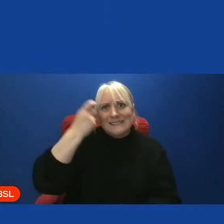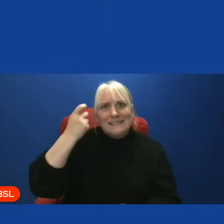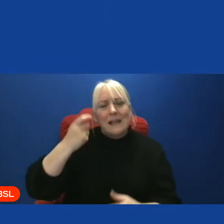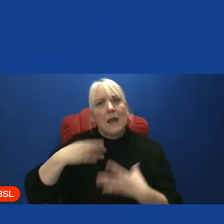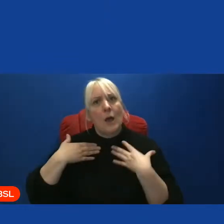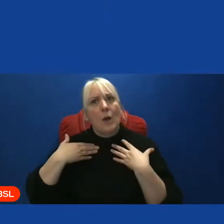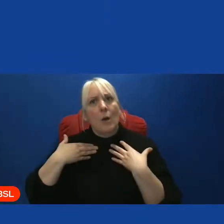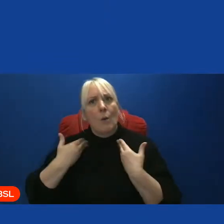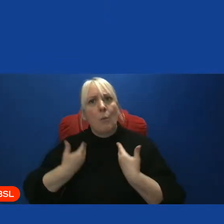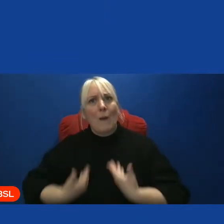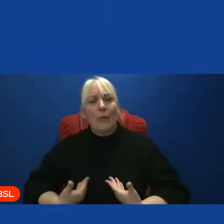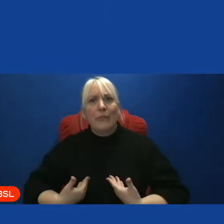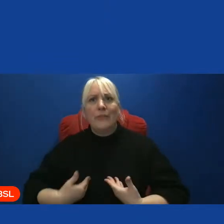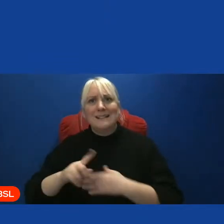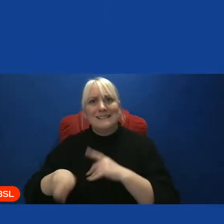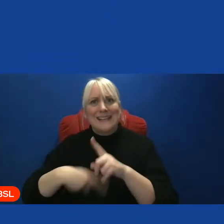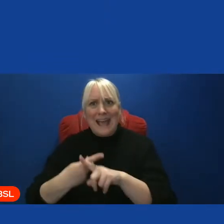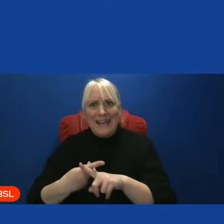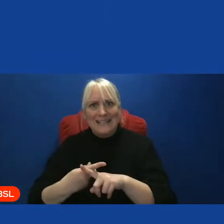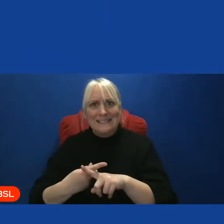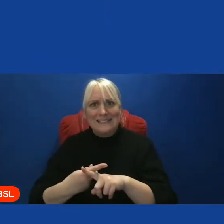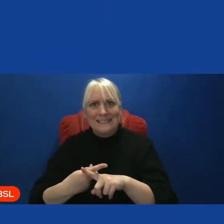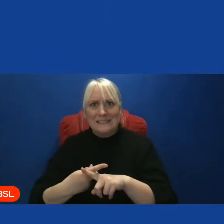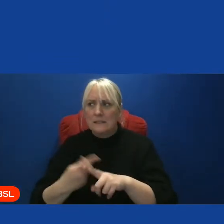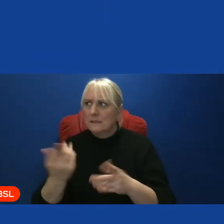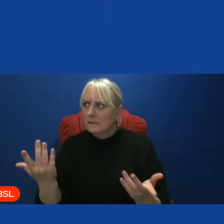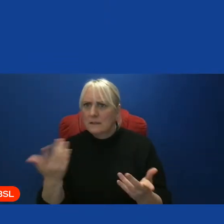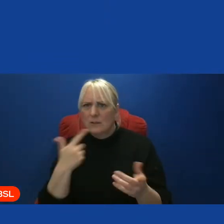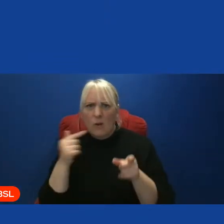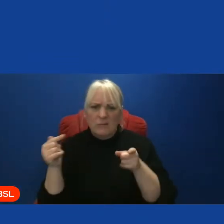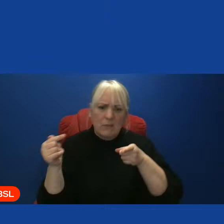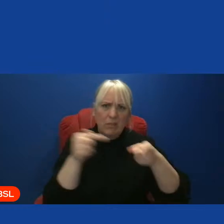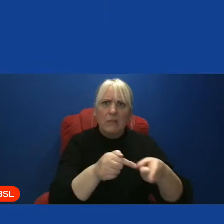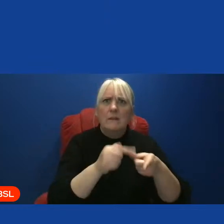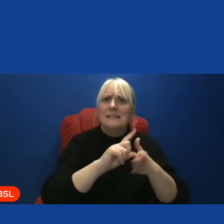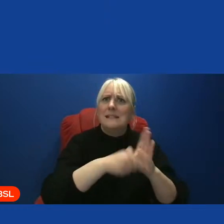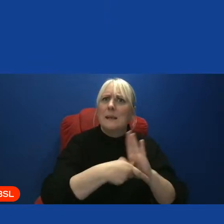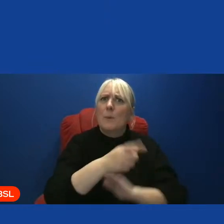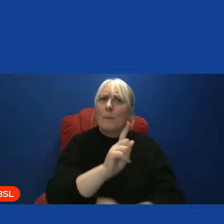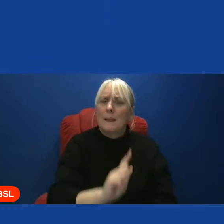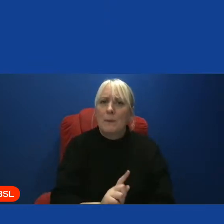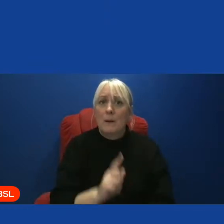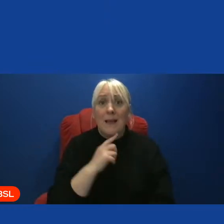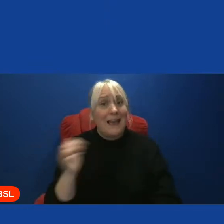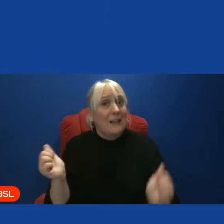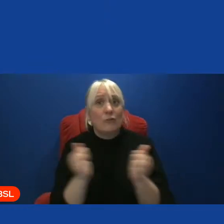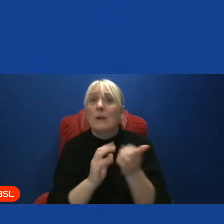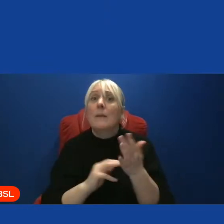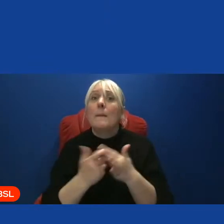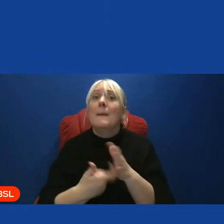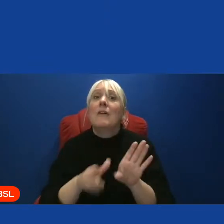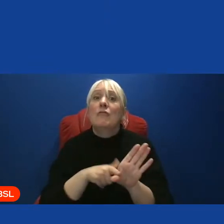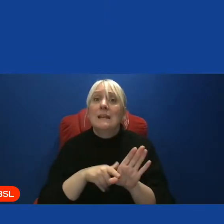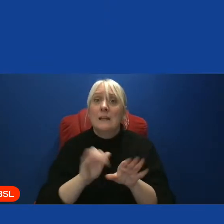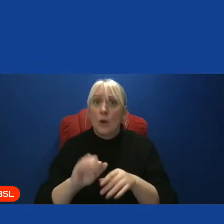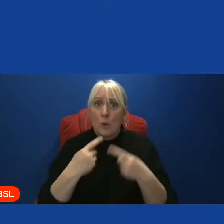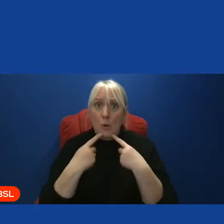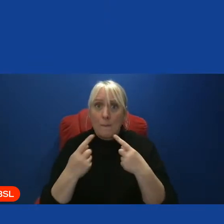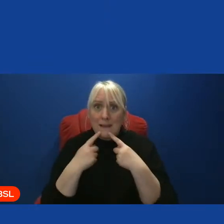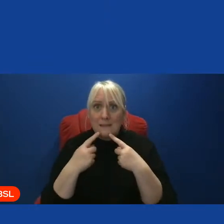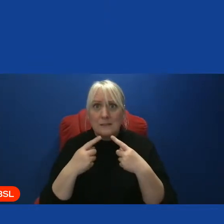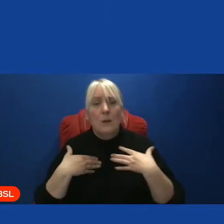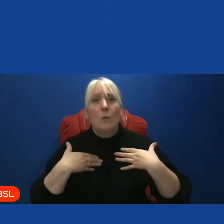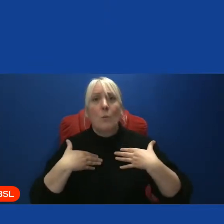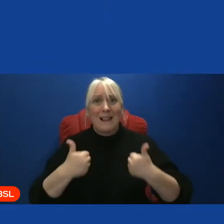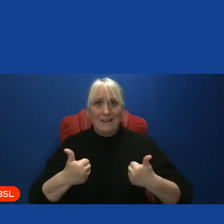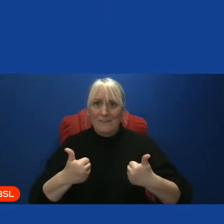going after disabled people. And I totally agree with what Mary said, welfare, not warfare. But I'd like to start by